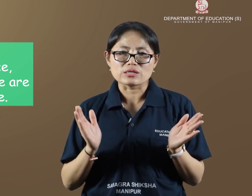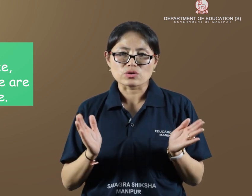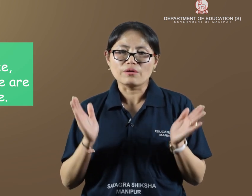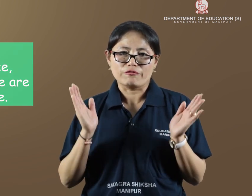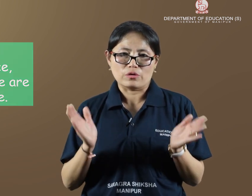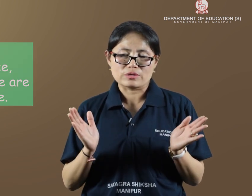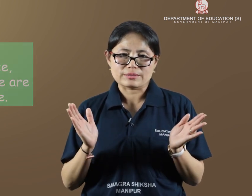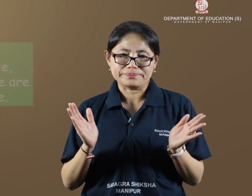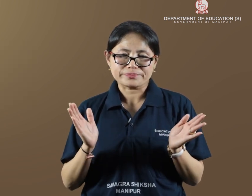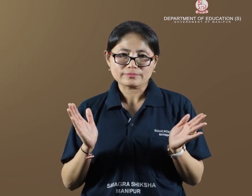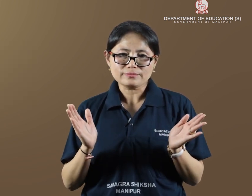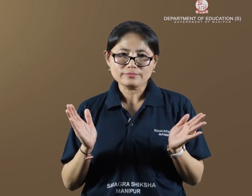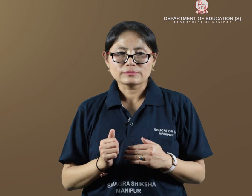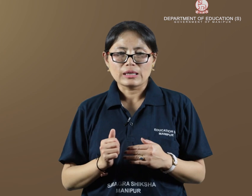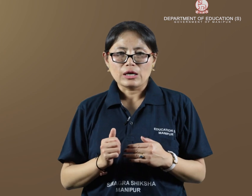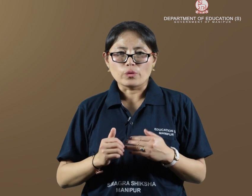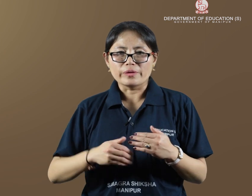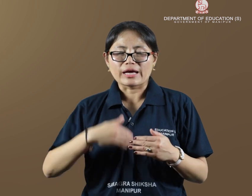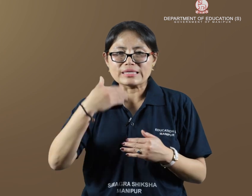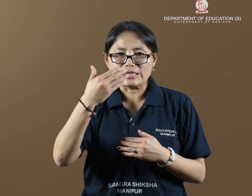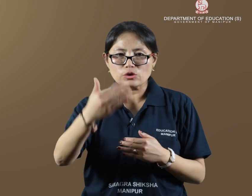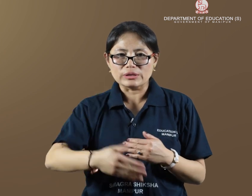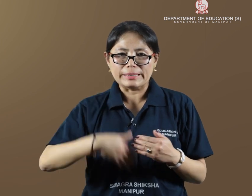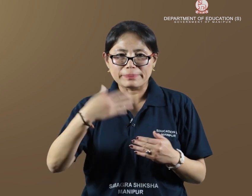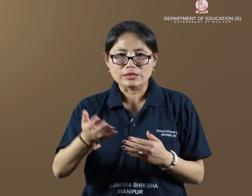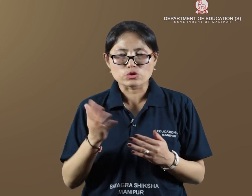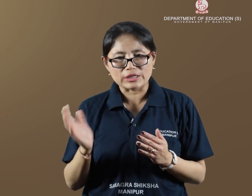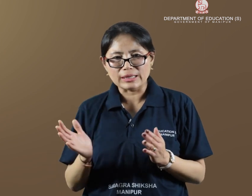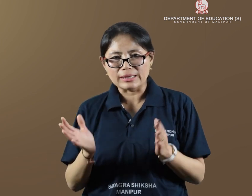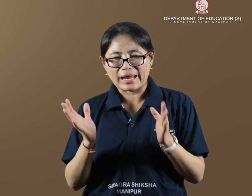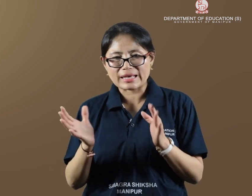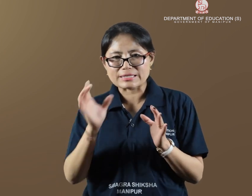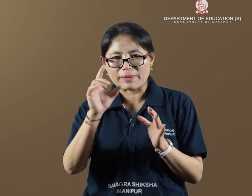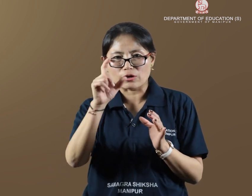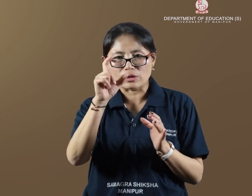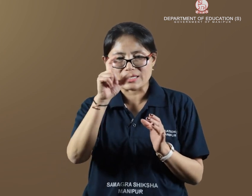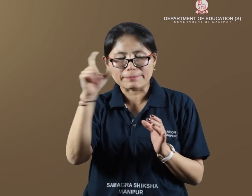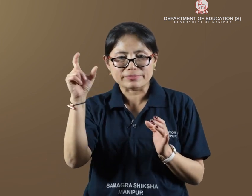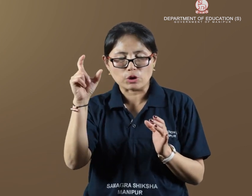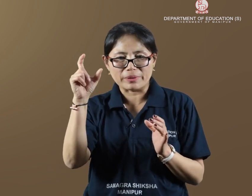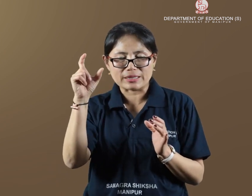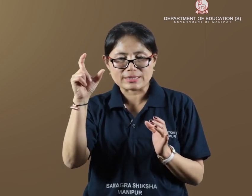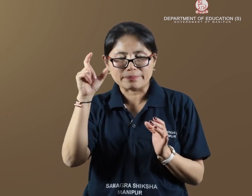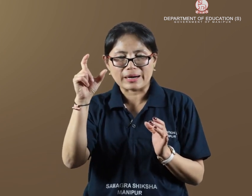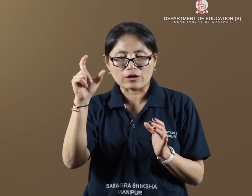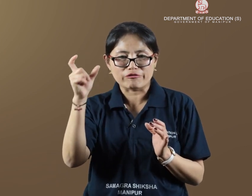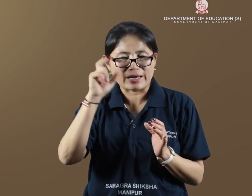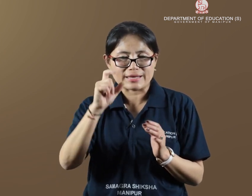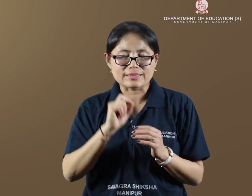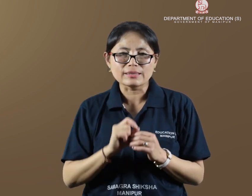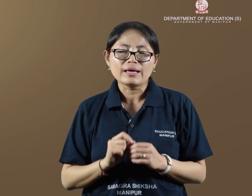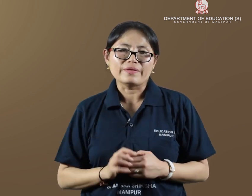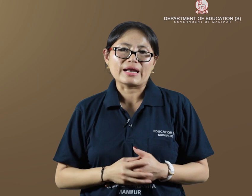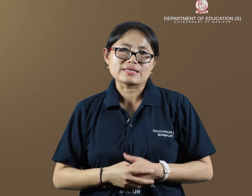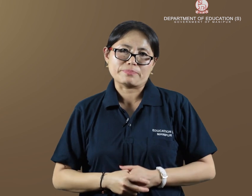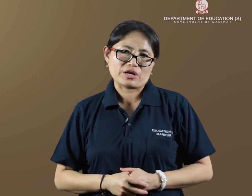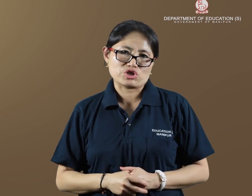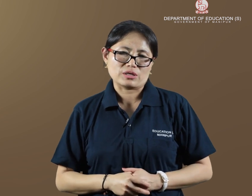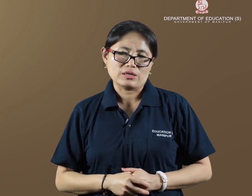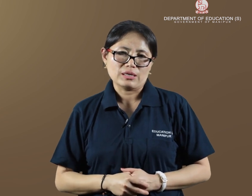of force we will continue deeper to the next part of the sub topic sub part of a lesson that is pressure